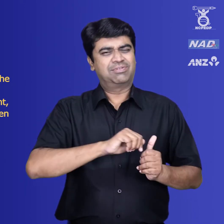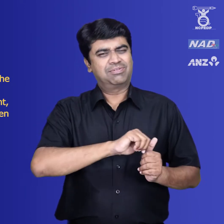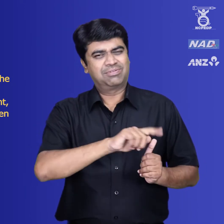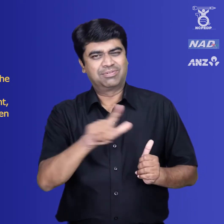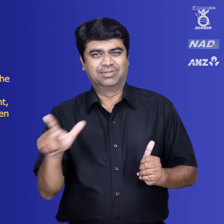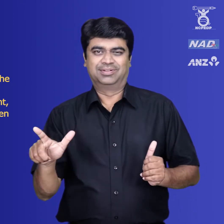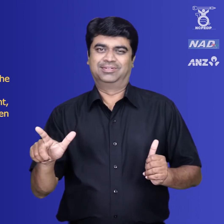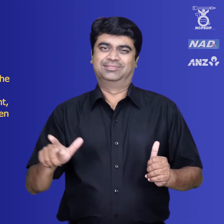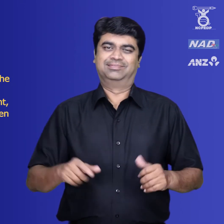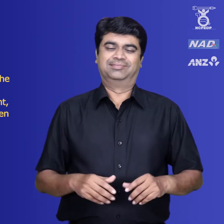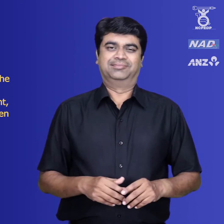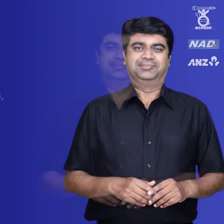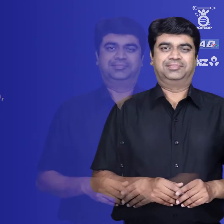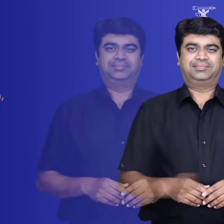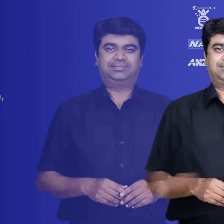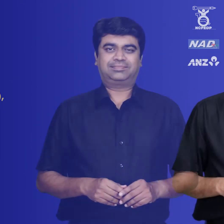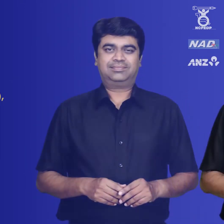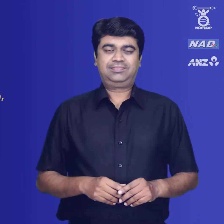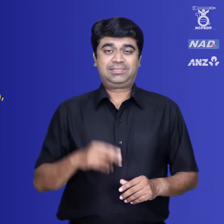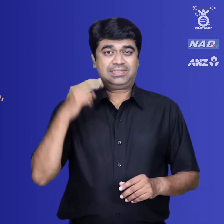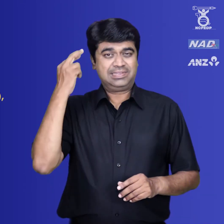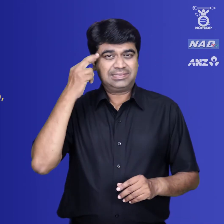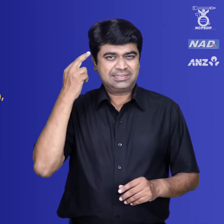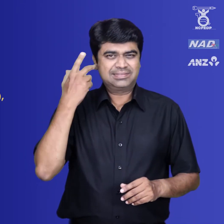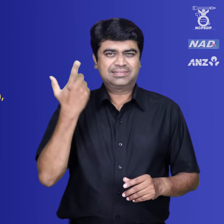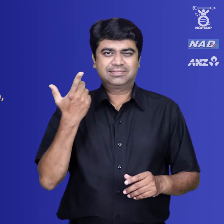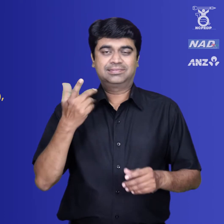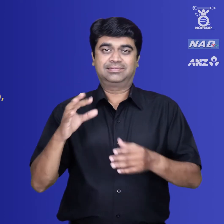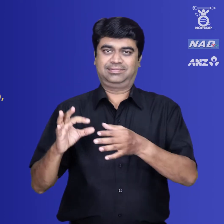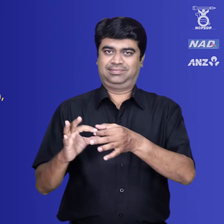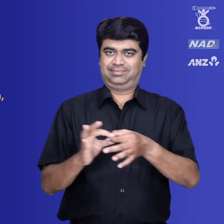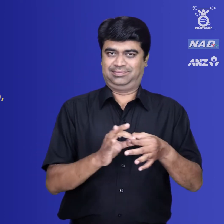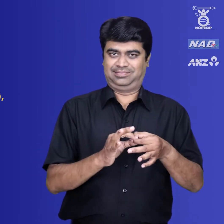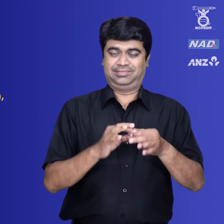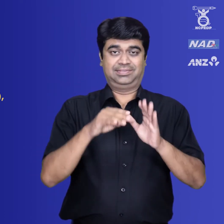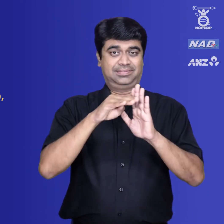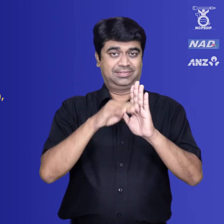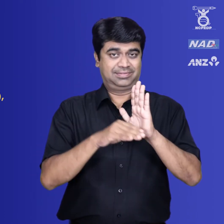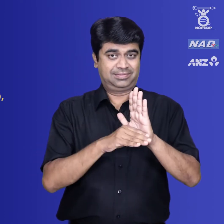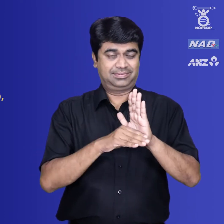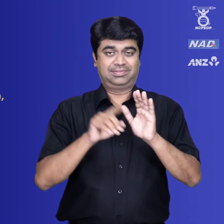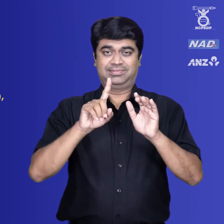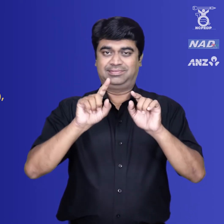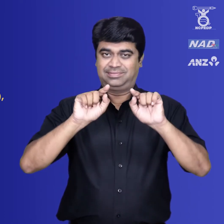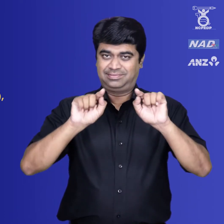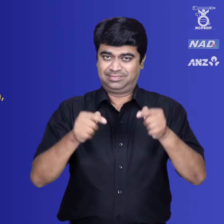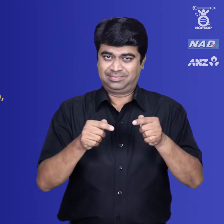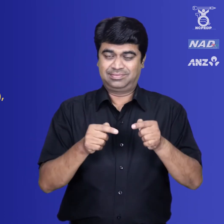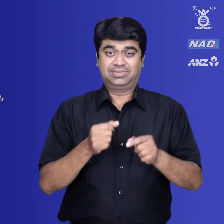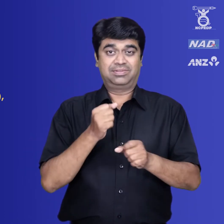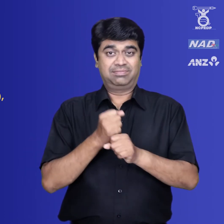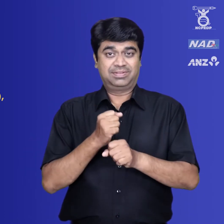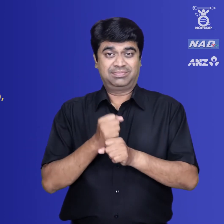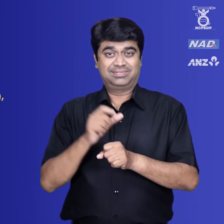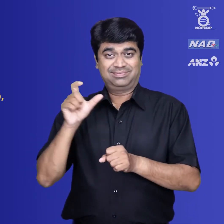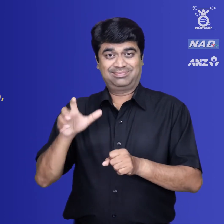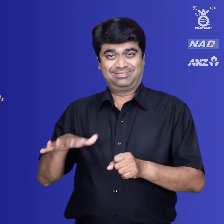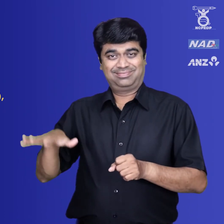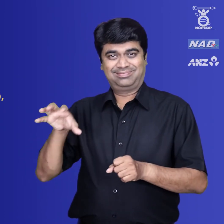persons with disabilities. For the purposes of subsection 1, the appropriate